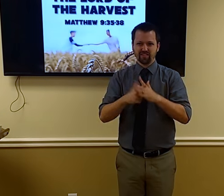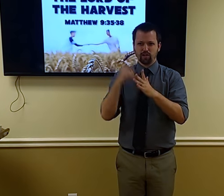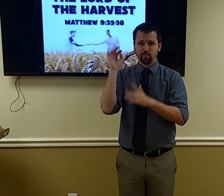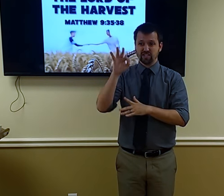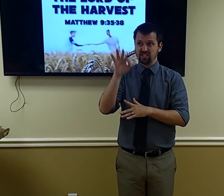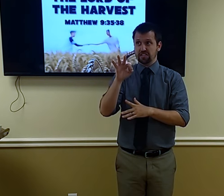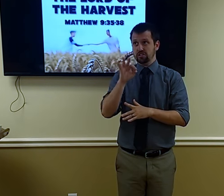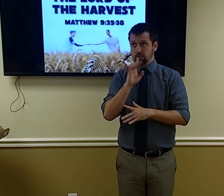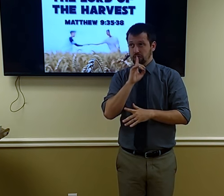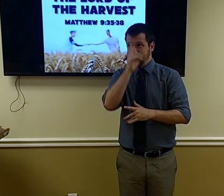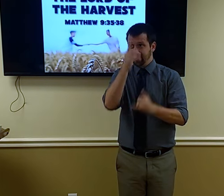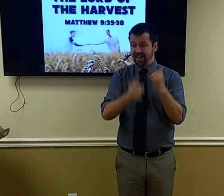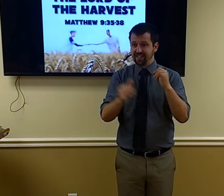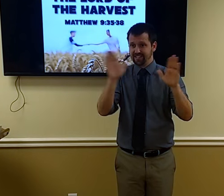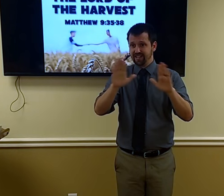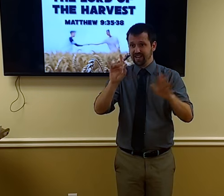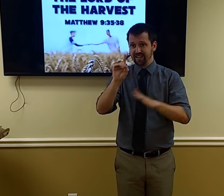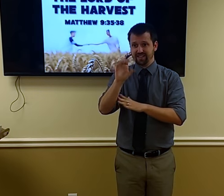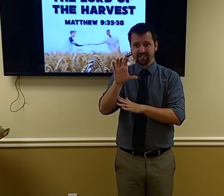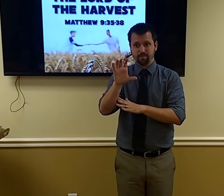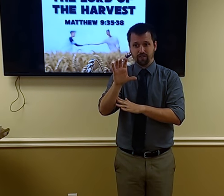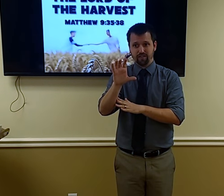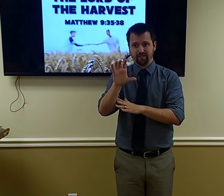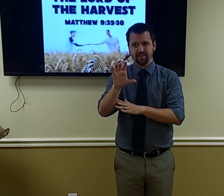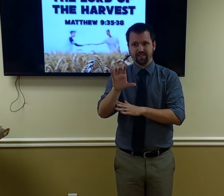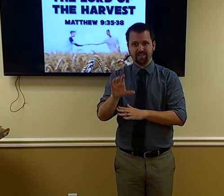started preaching this really last Sunday, December.